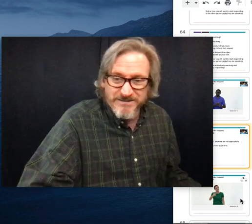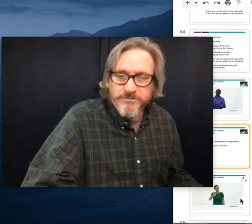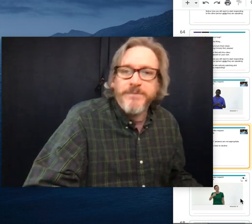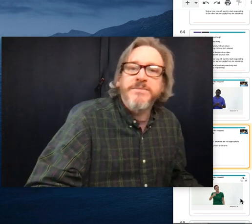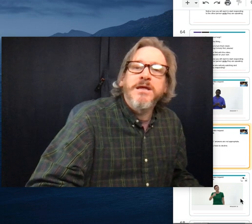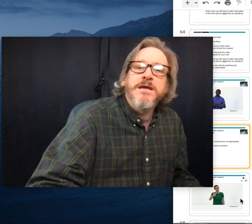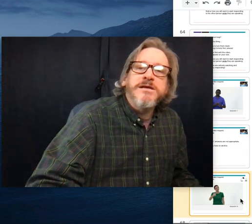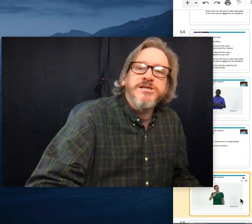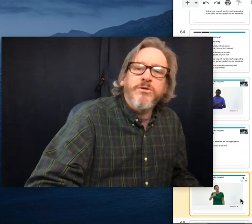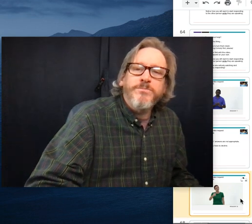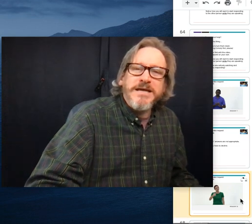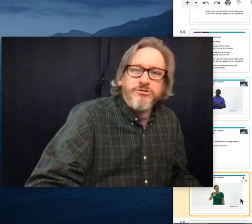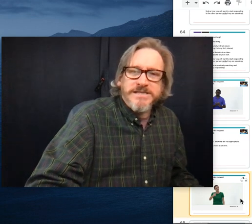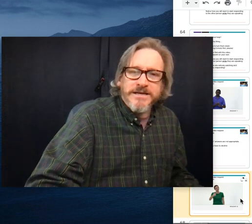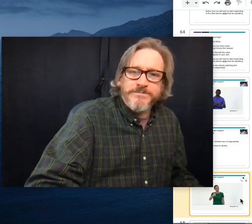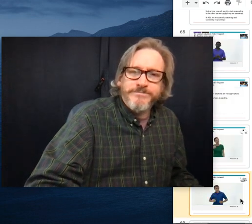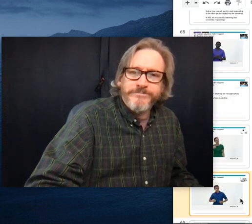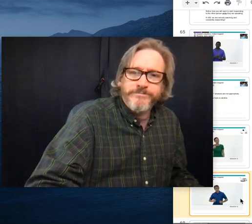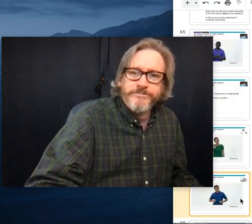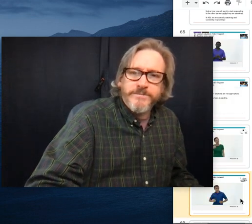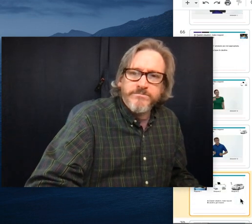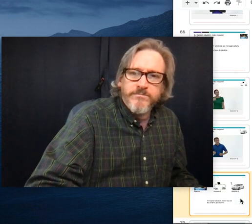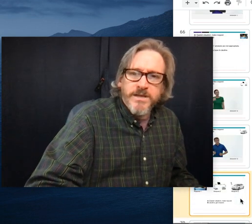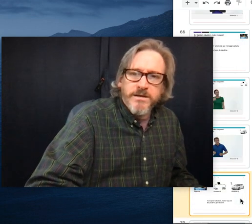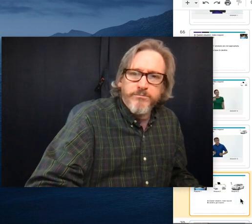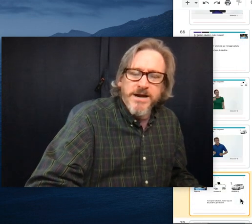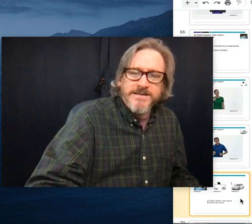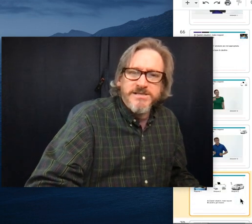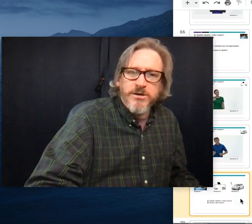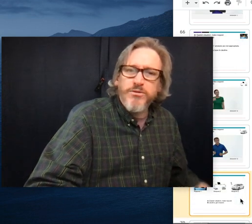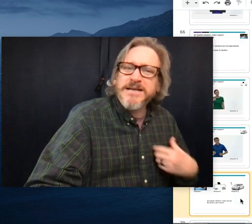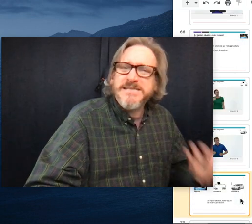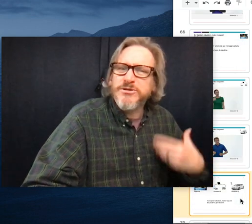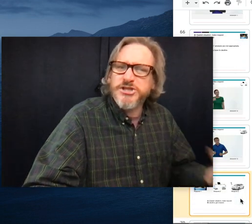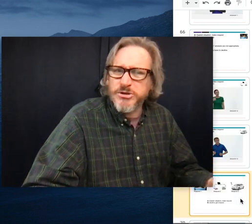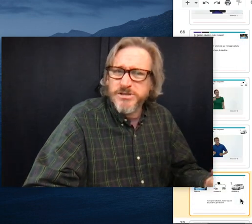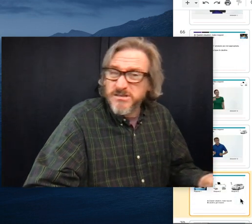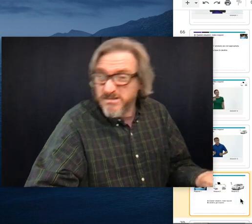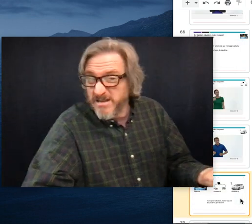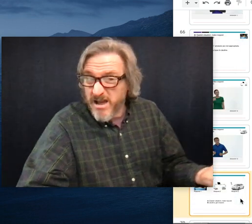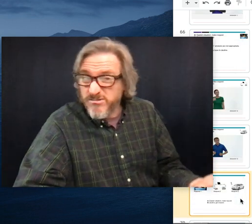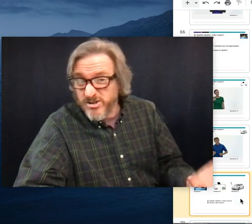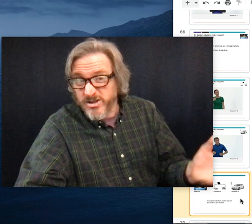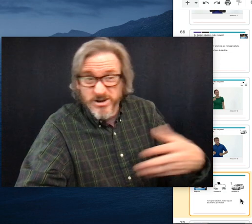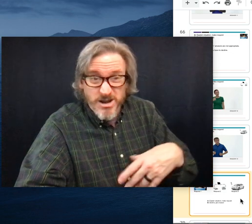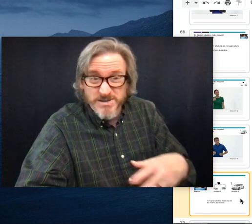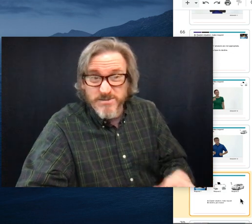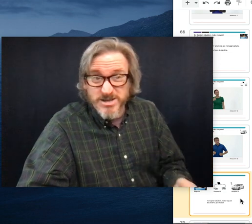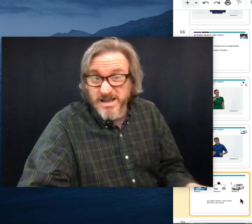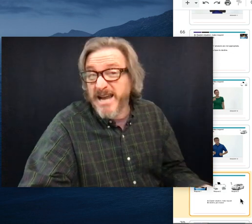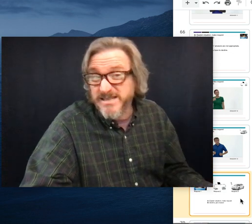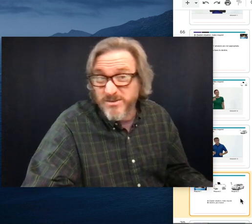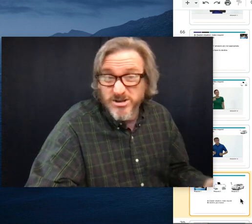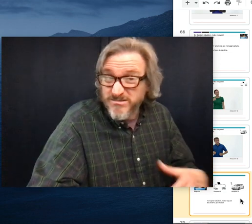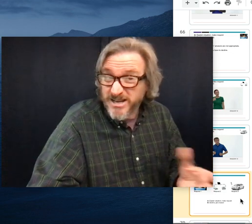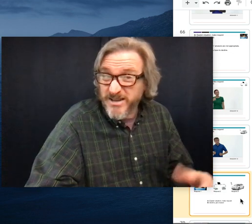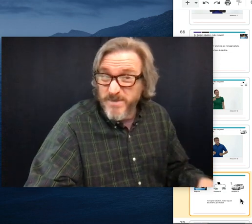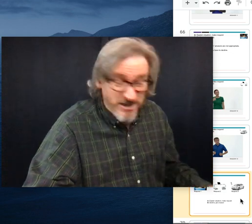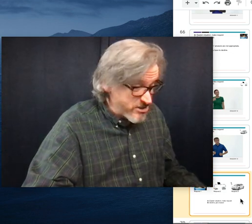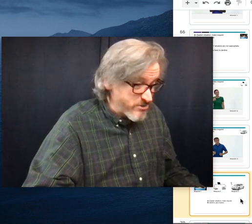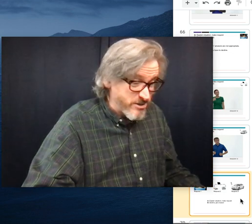again, practice with the video. They make a request, say, oh, no, I can't. Just smack the hand. I